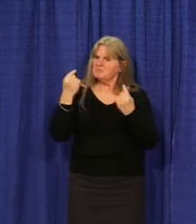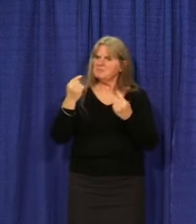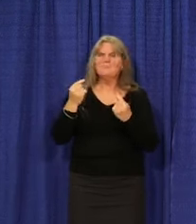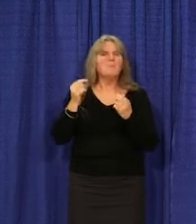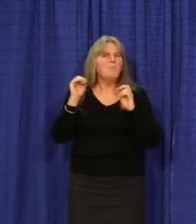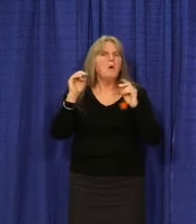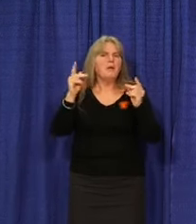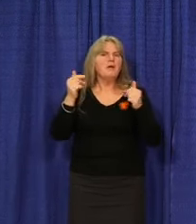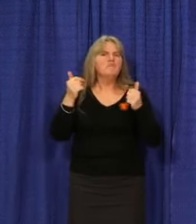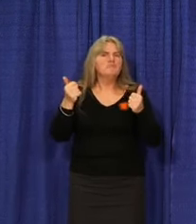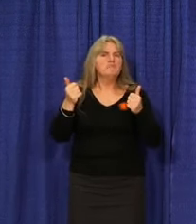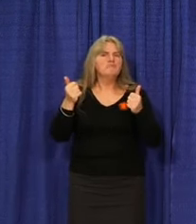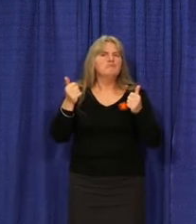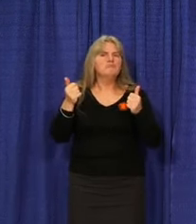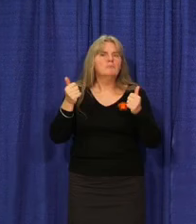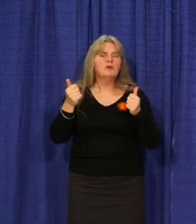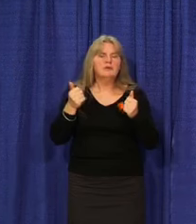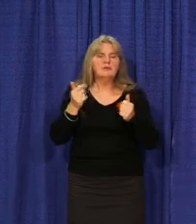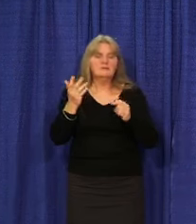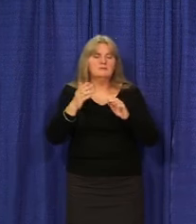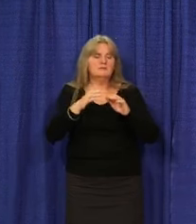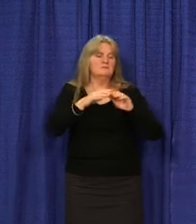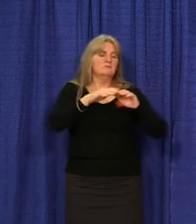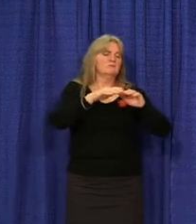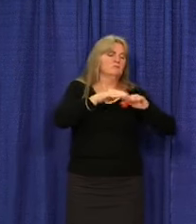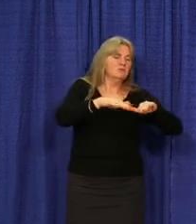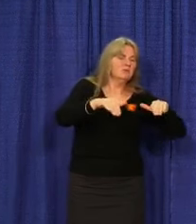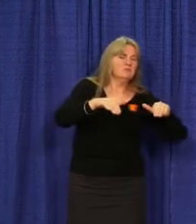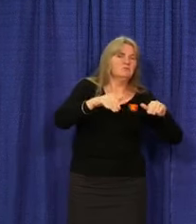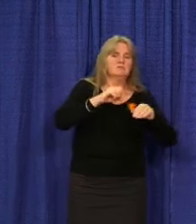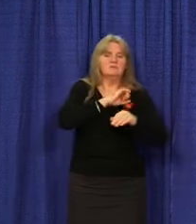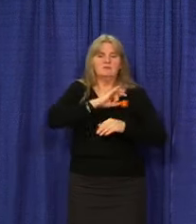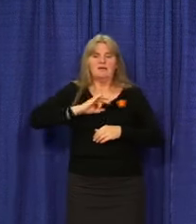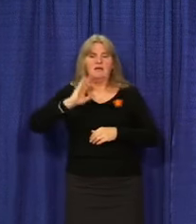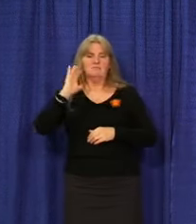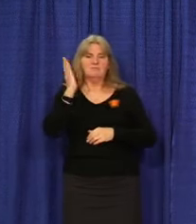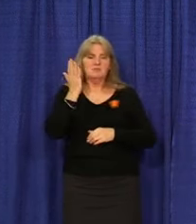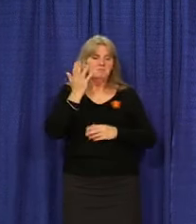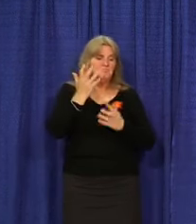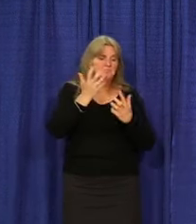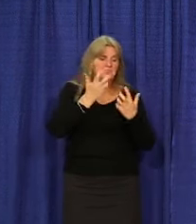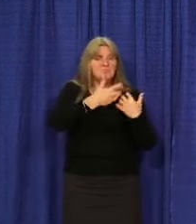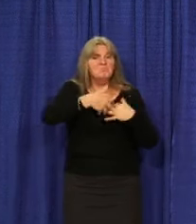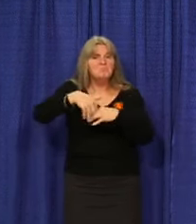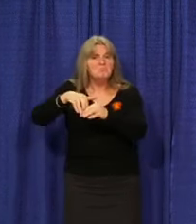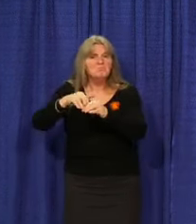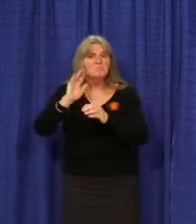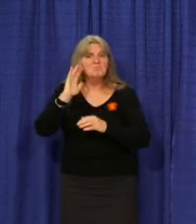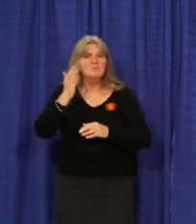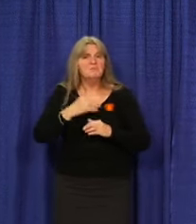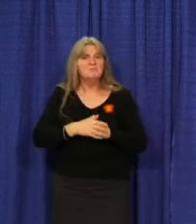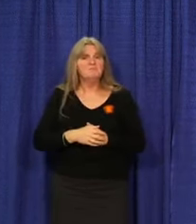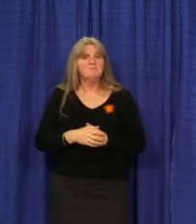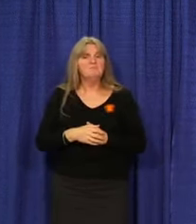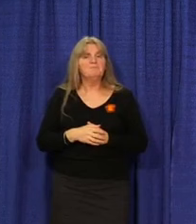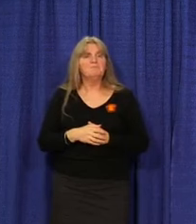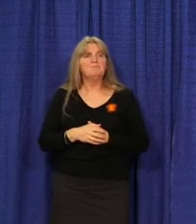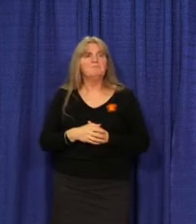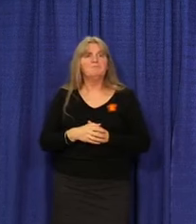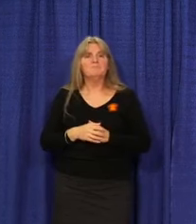and kids and staff are settling in well. Thank you. We'll go back. Gabrielle, Whitehorse Star.